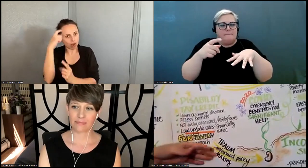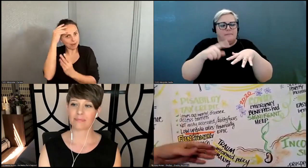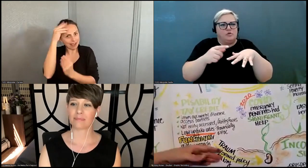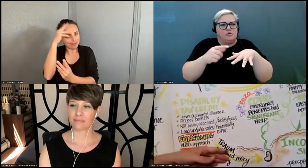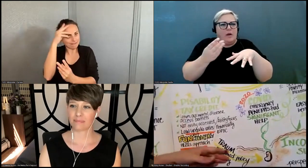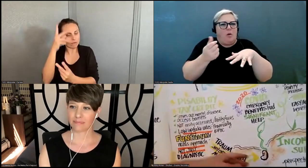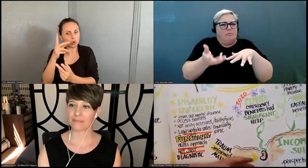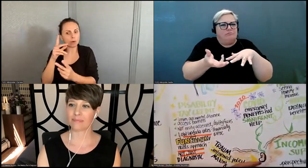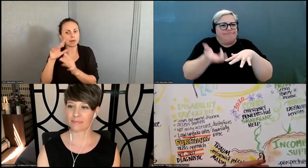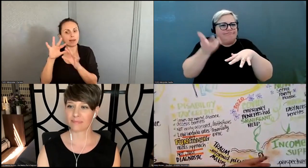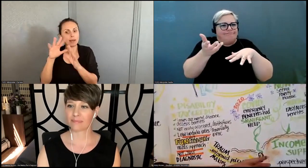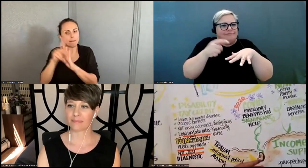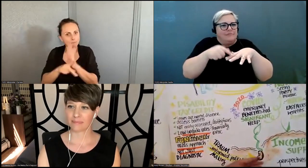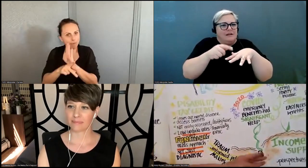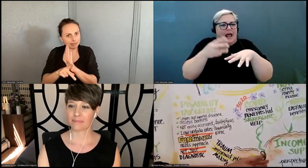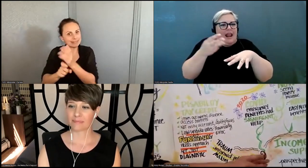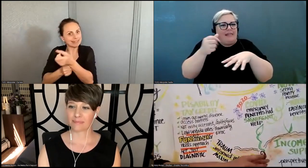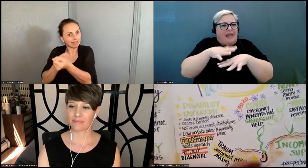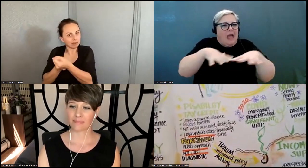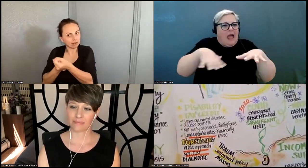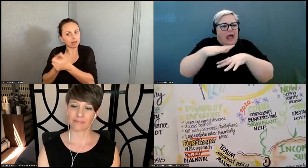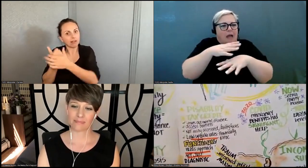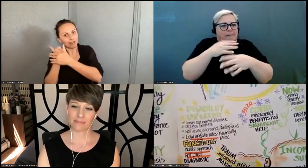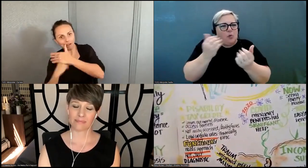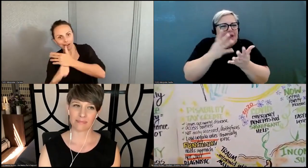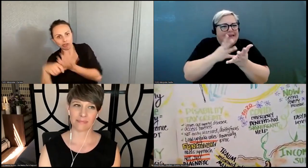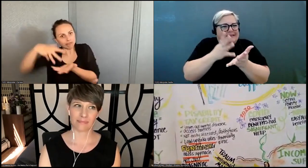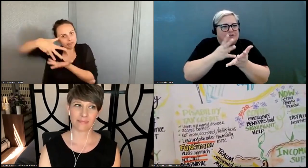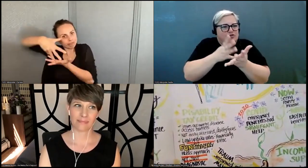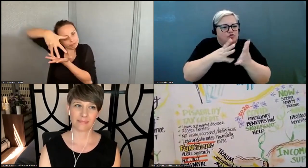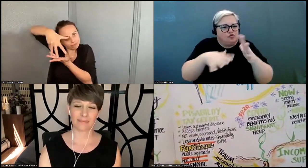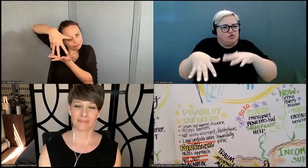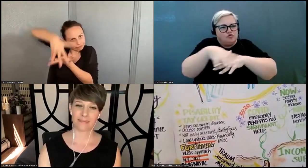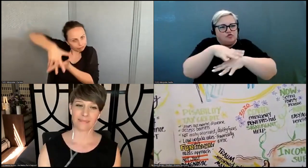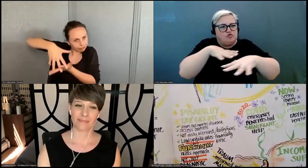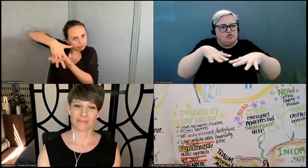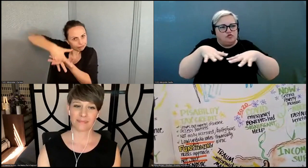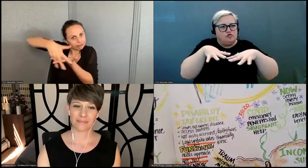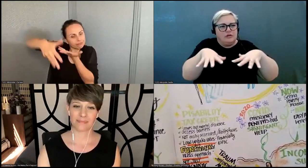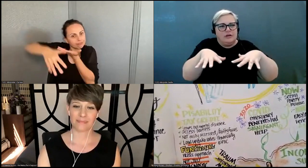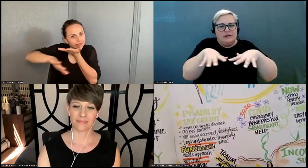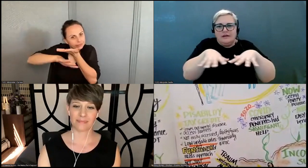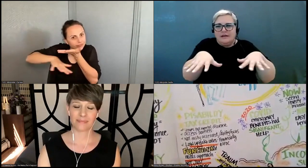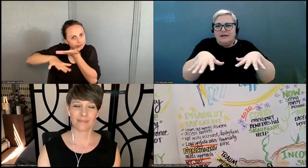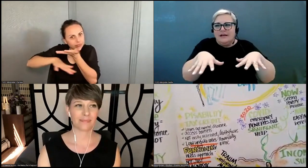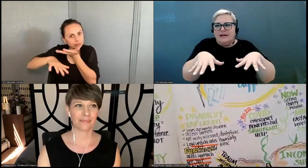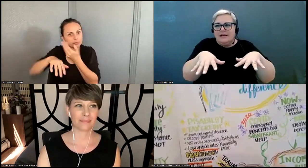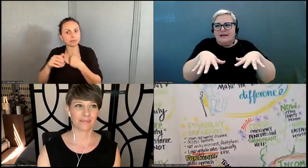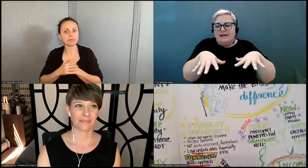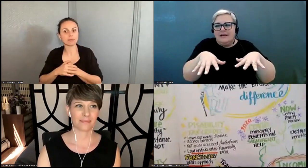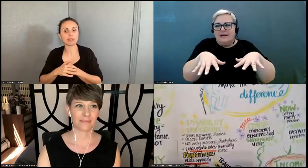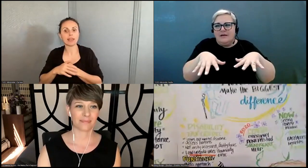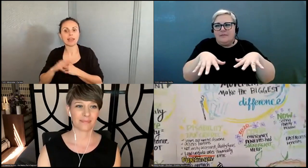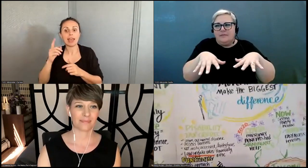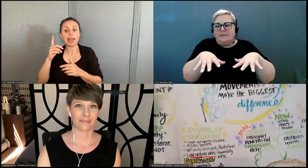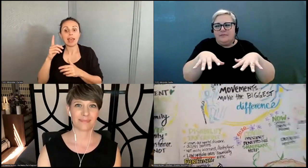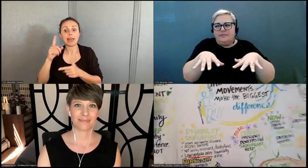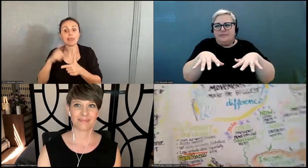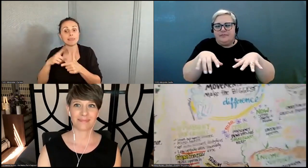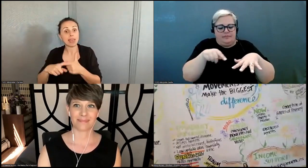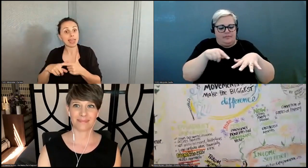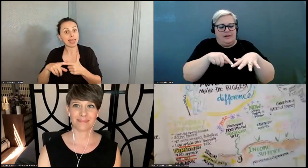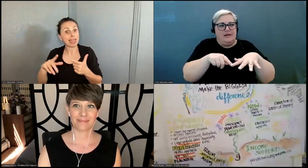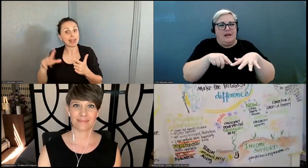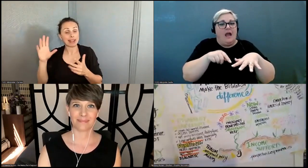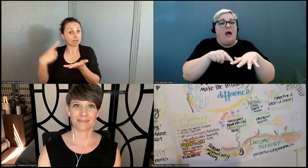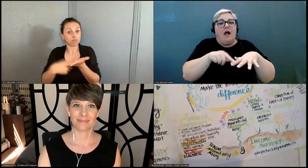policy making in underneath this seeded piece. And then just sort of what flowered from so much